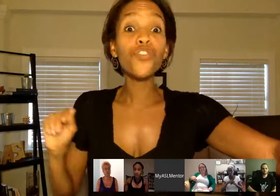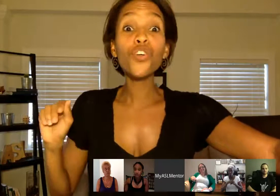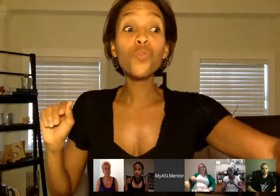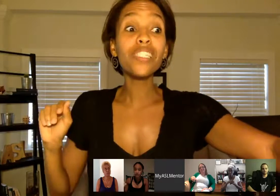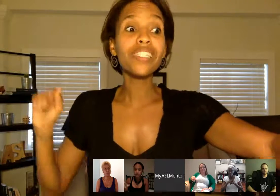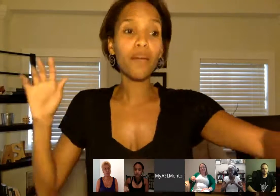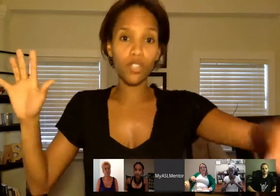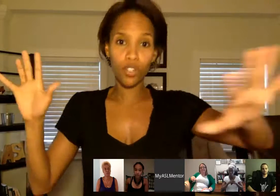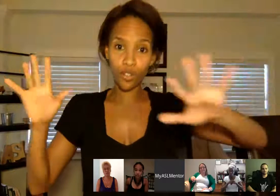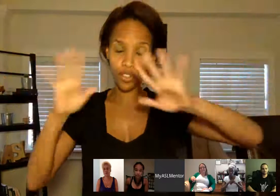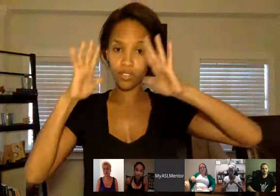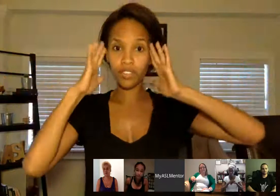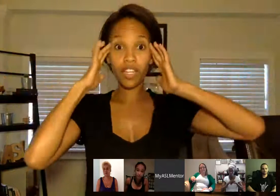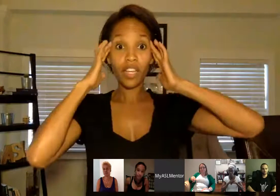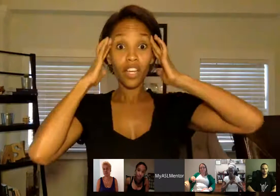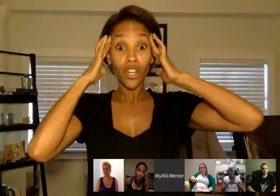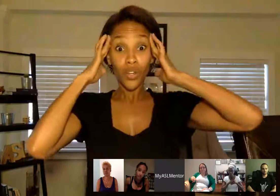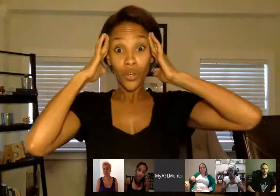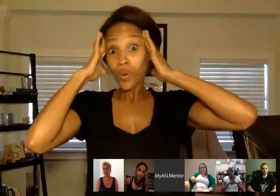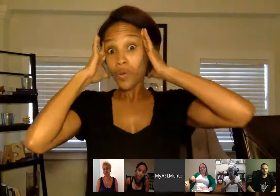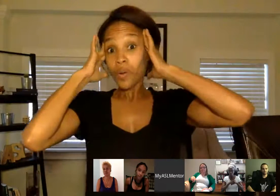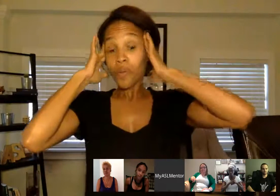His view was skeptical.